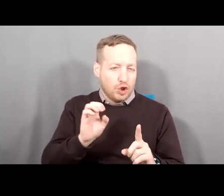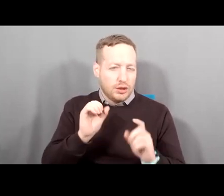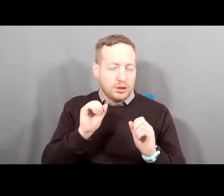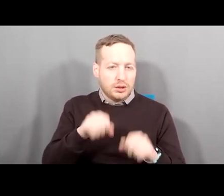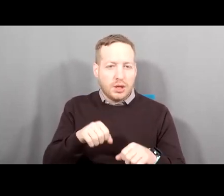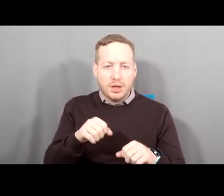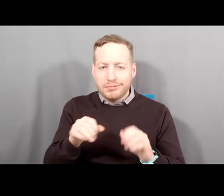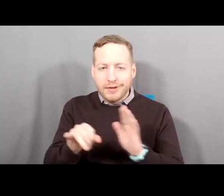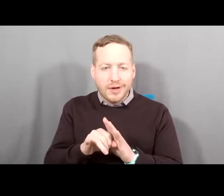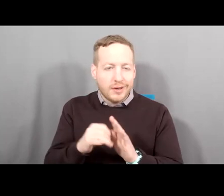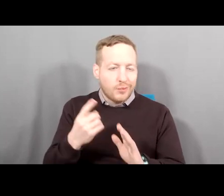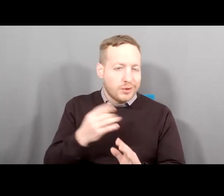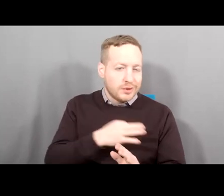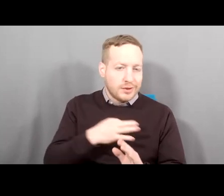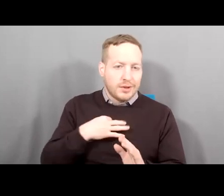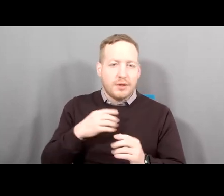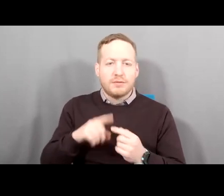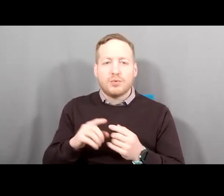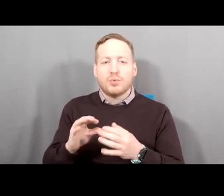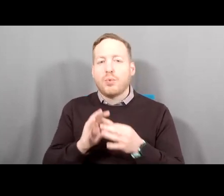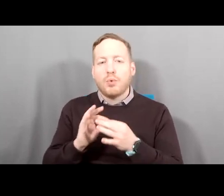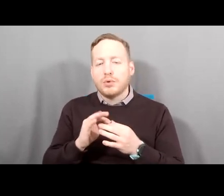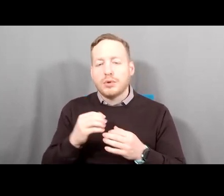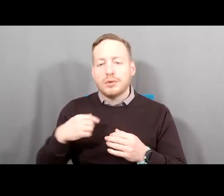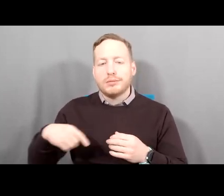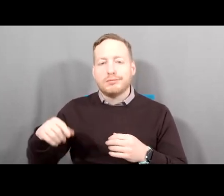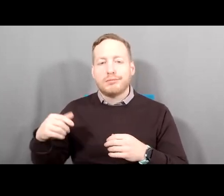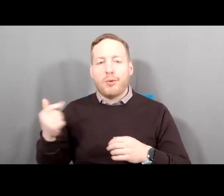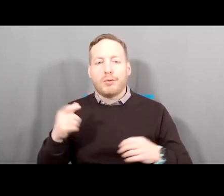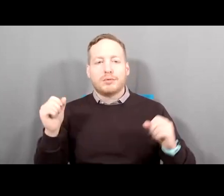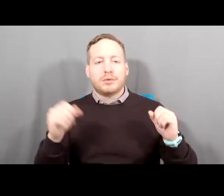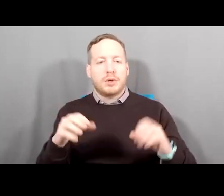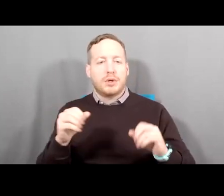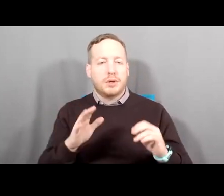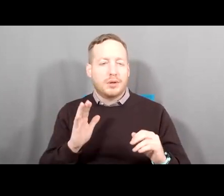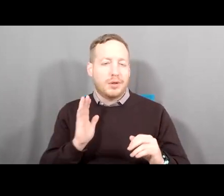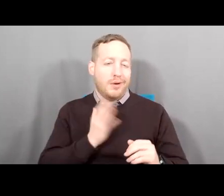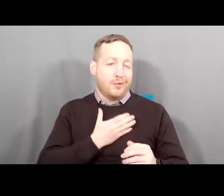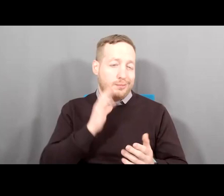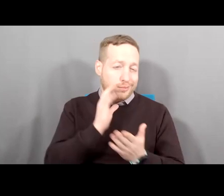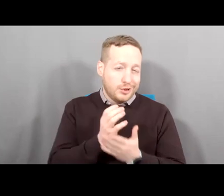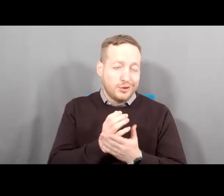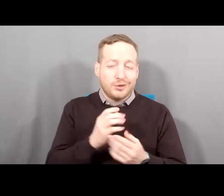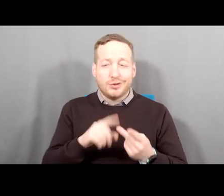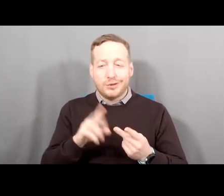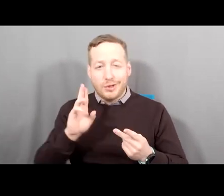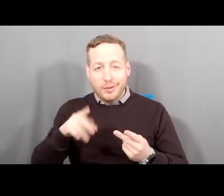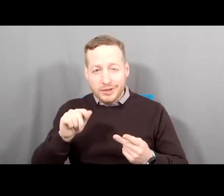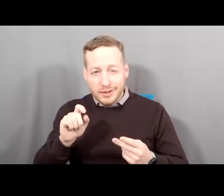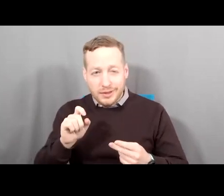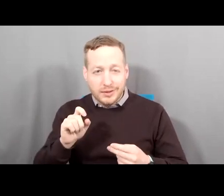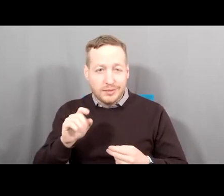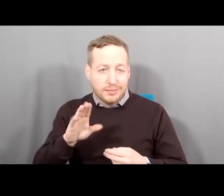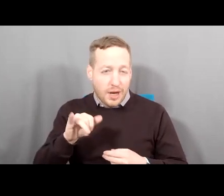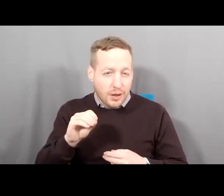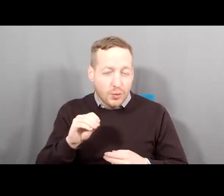maybe Ernest can identify some staff who can coordinate